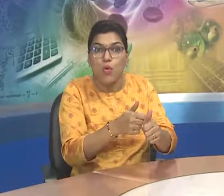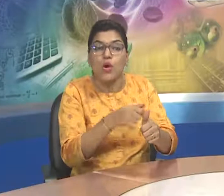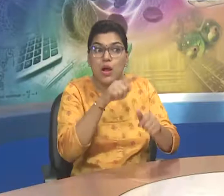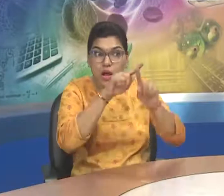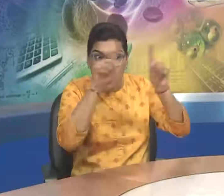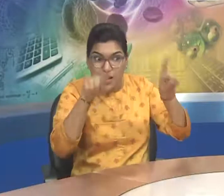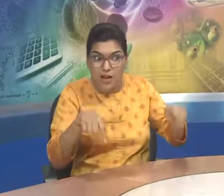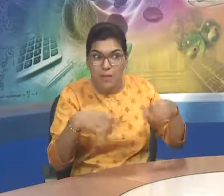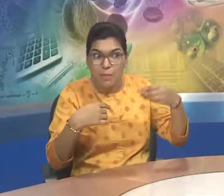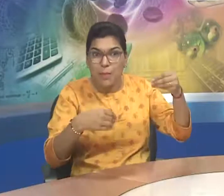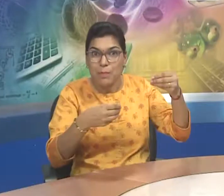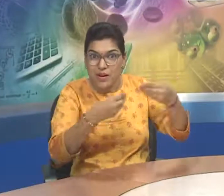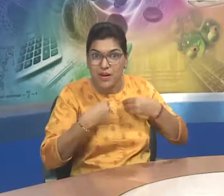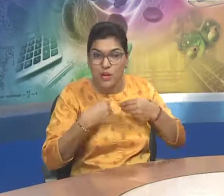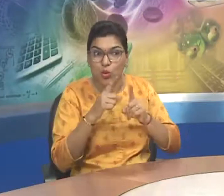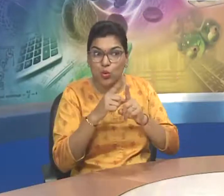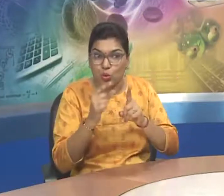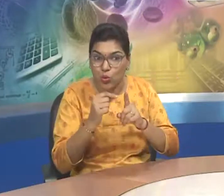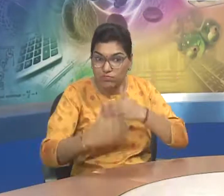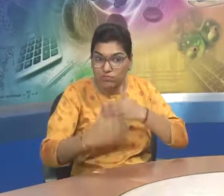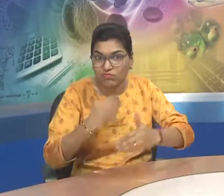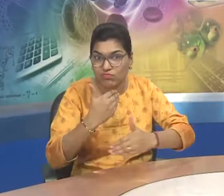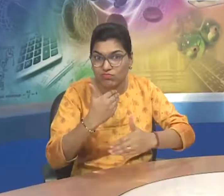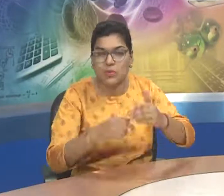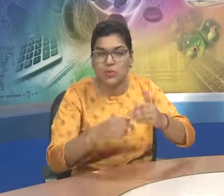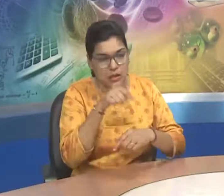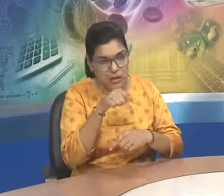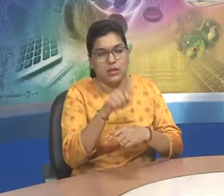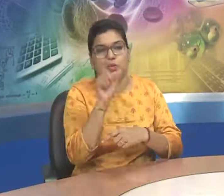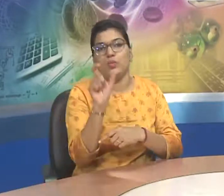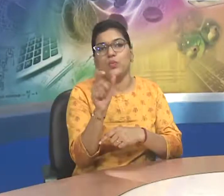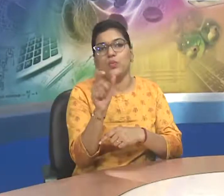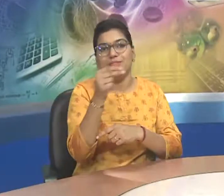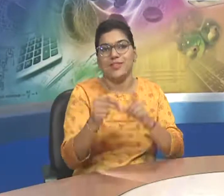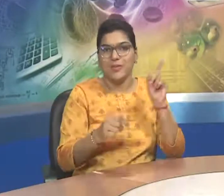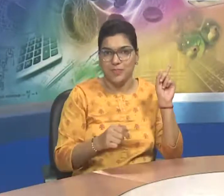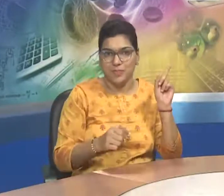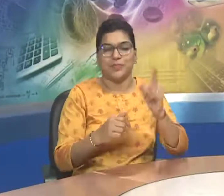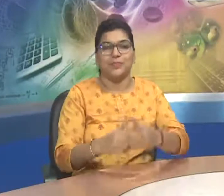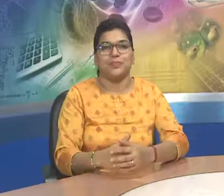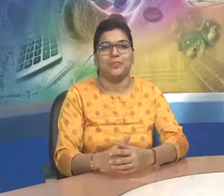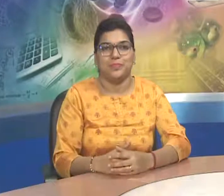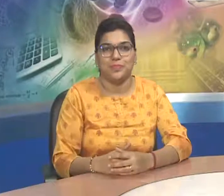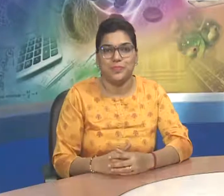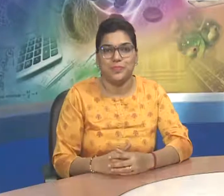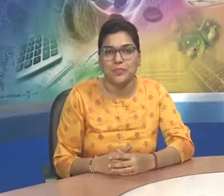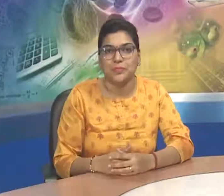treatment of any diseases what doctor recommended to you has been taken.